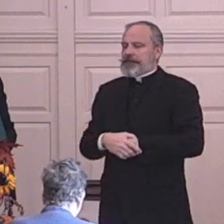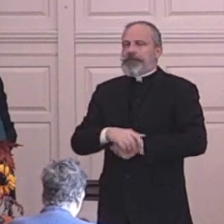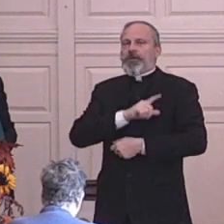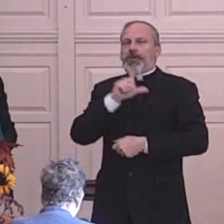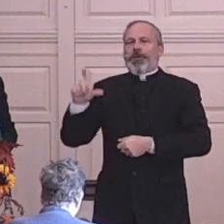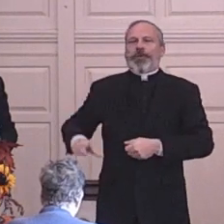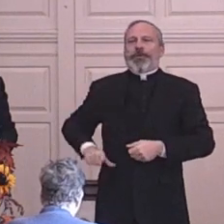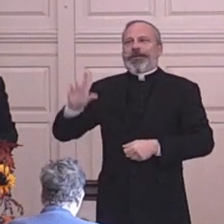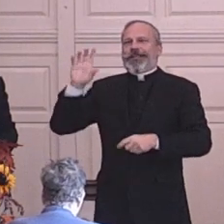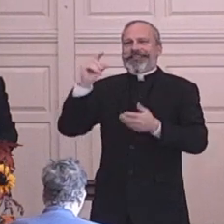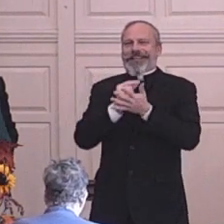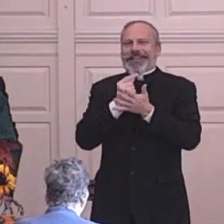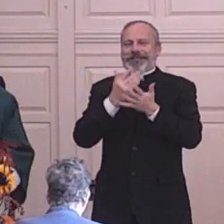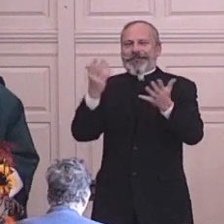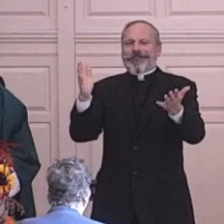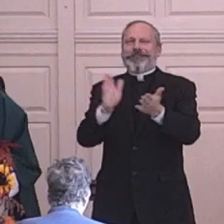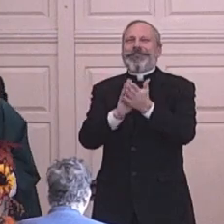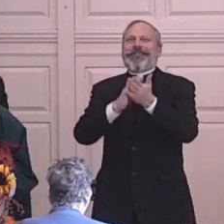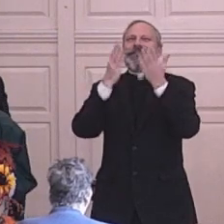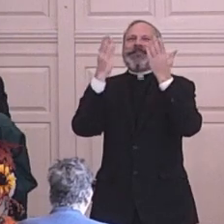The Gospel of the Lord.